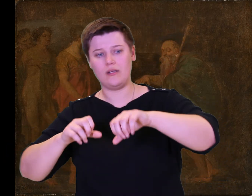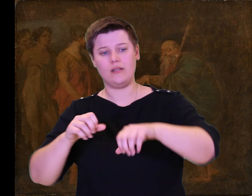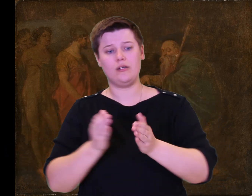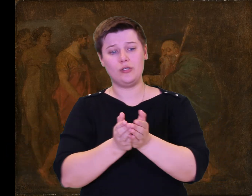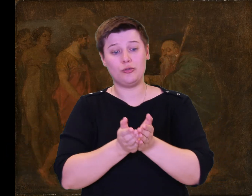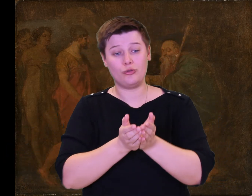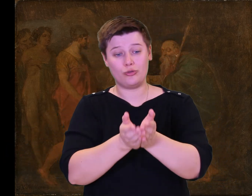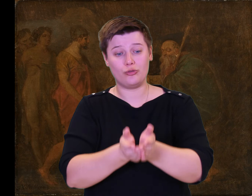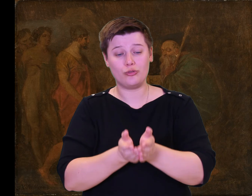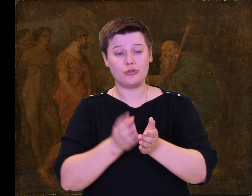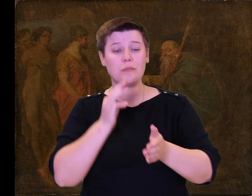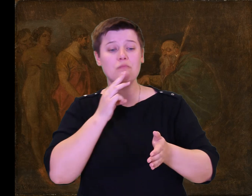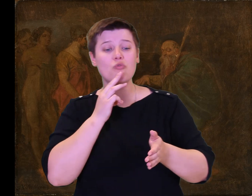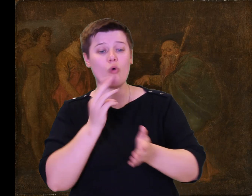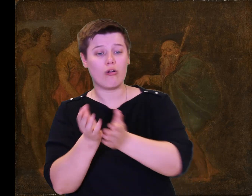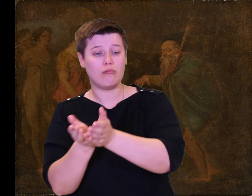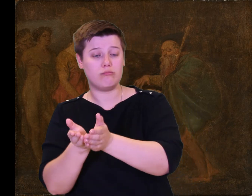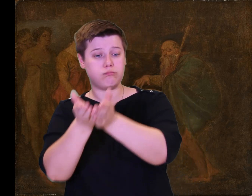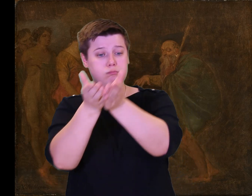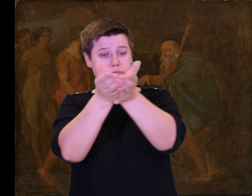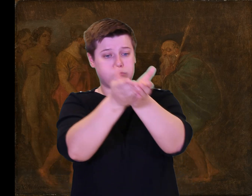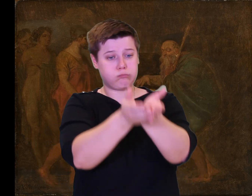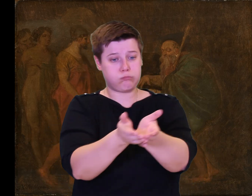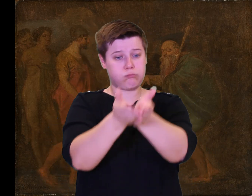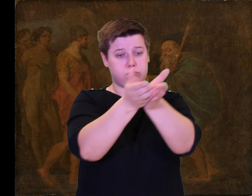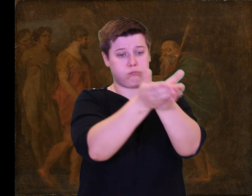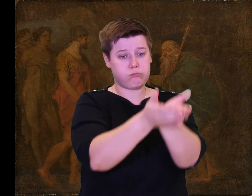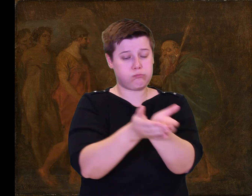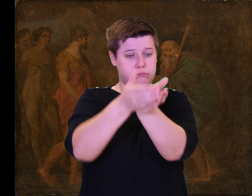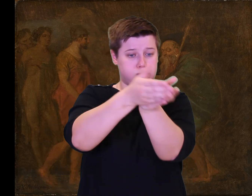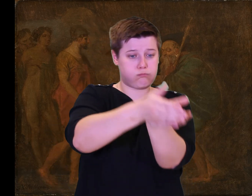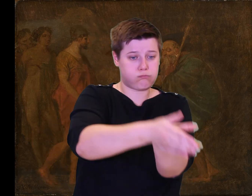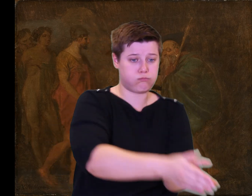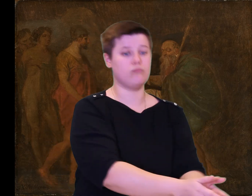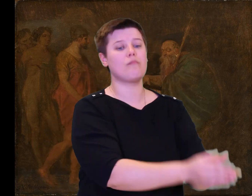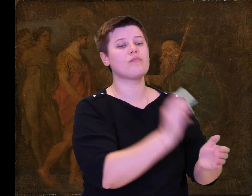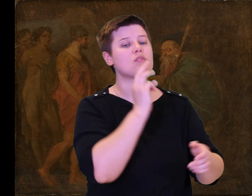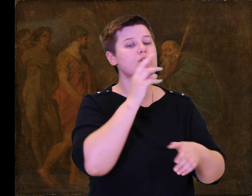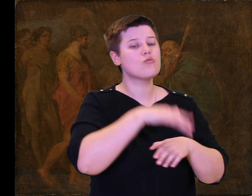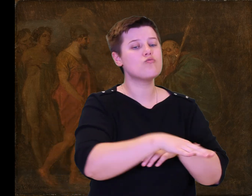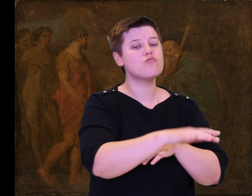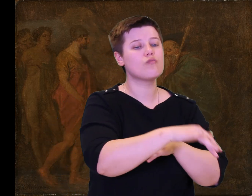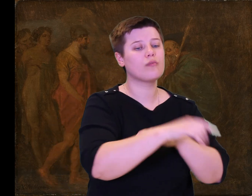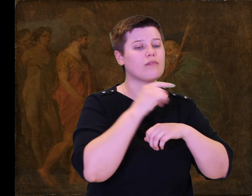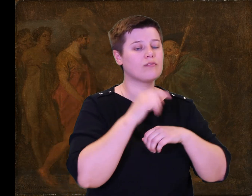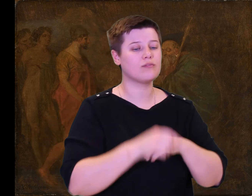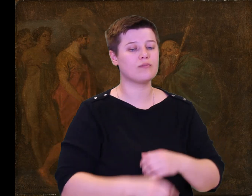Now hurry to the light. Remember all these things, so you may tell your wife in times to